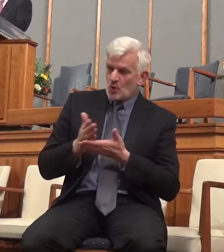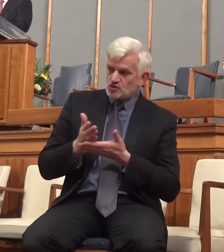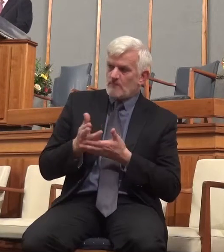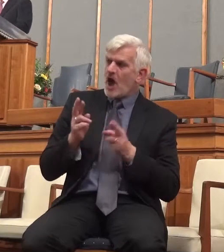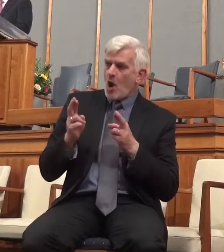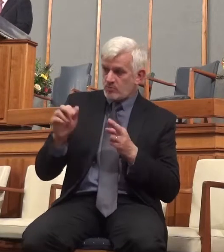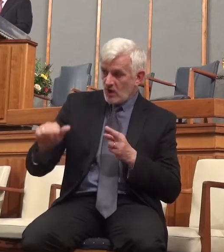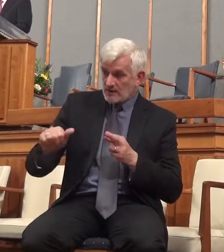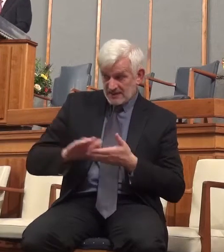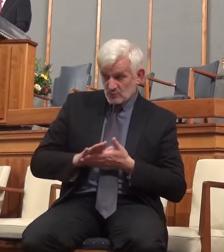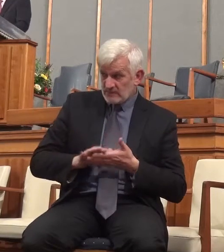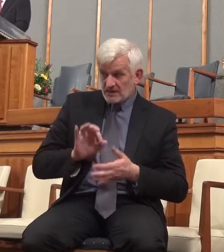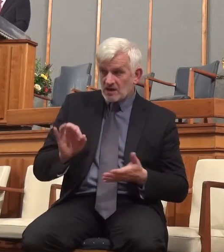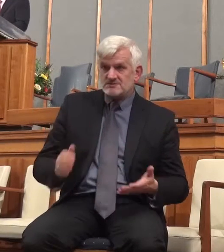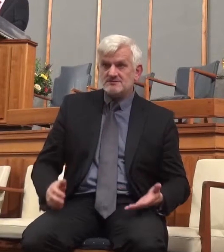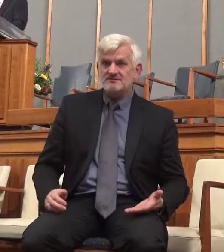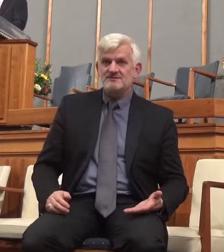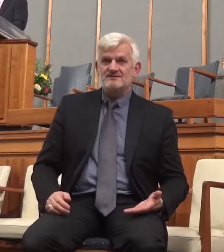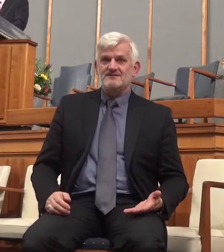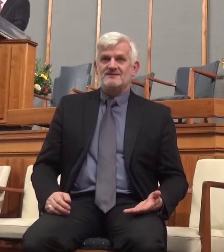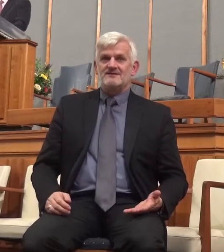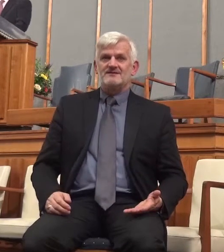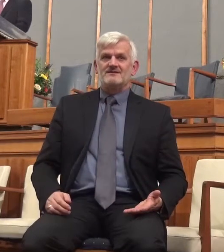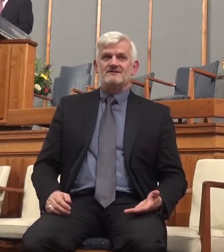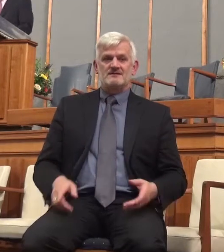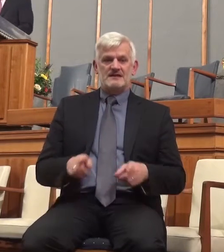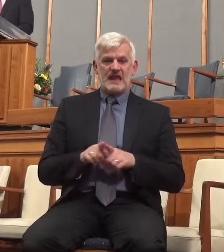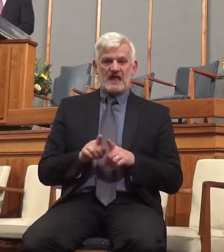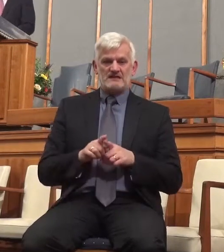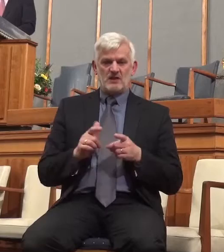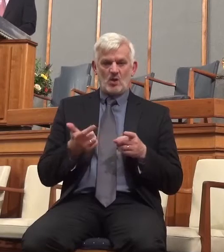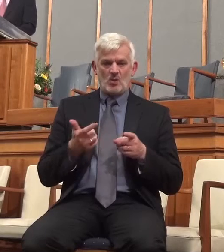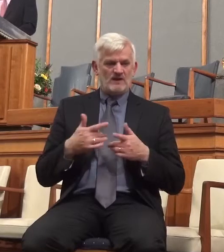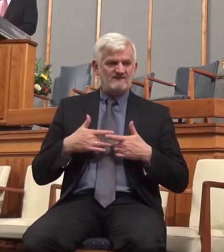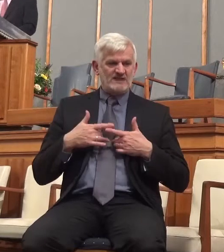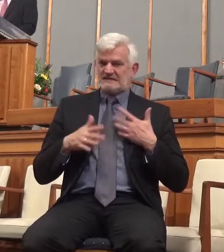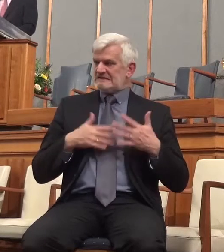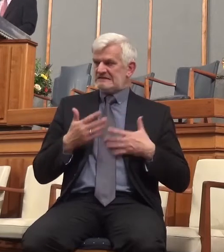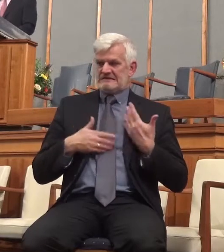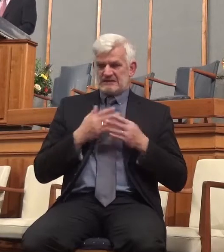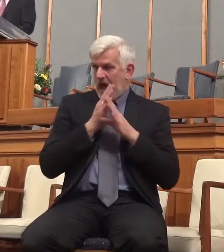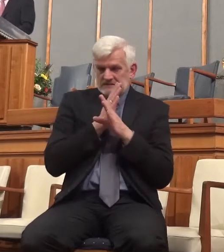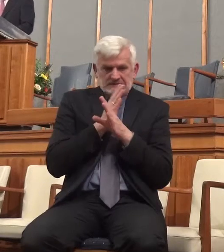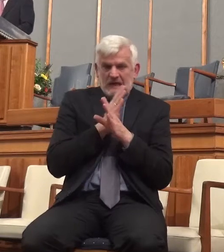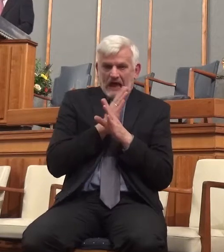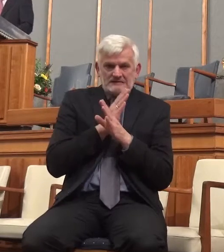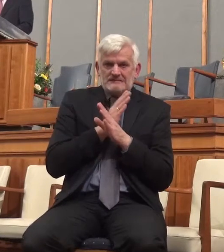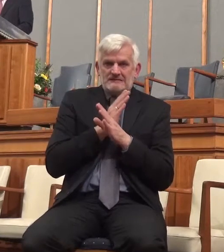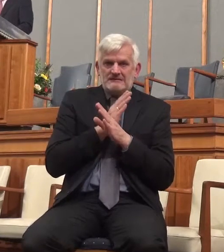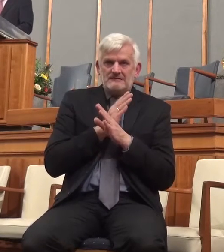faith means? Is it just a kind of hiding place, faith, for